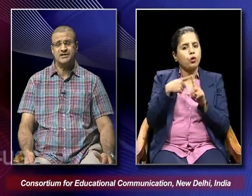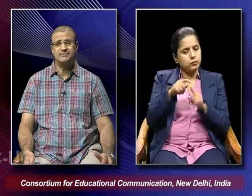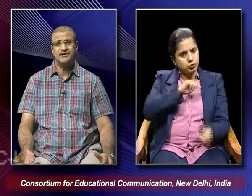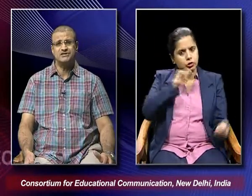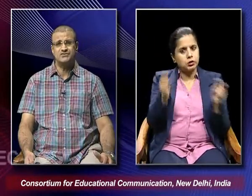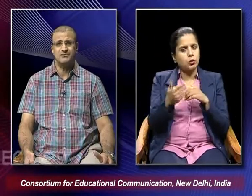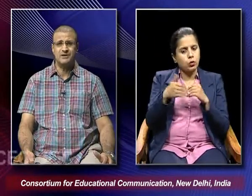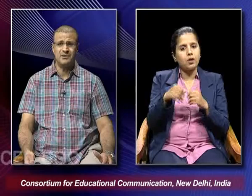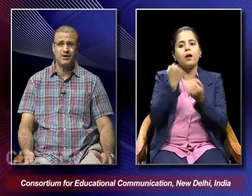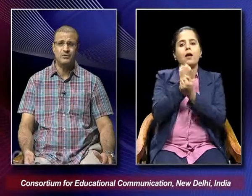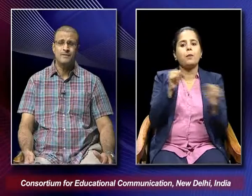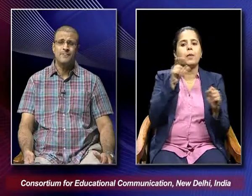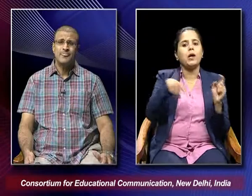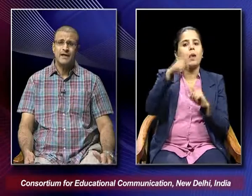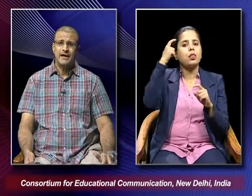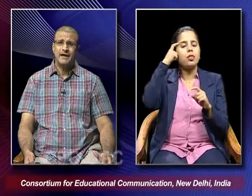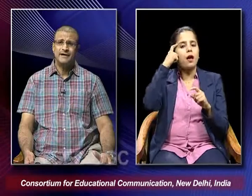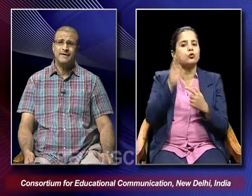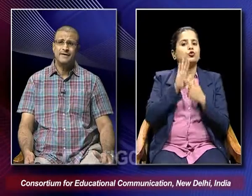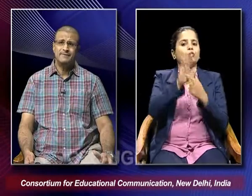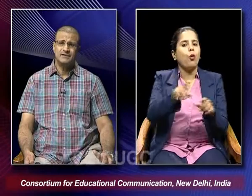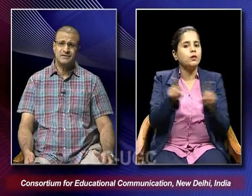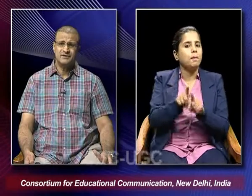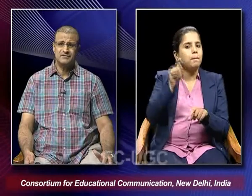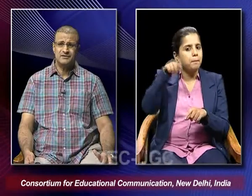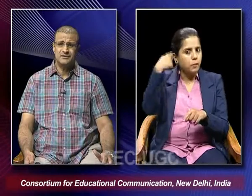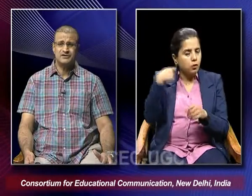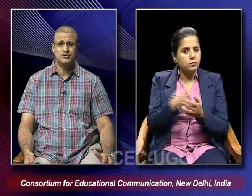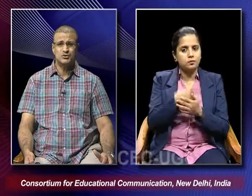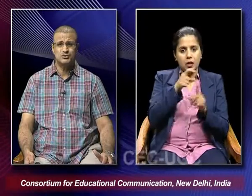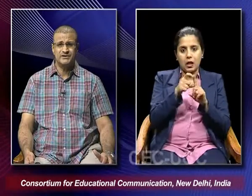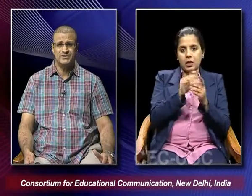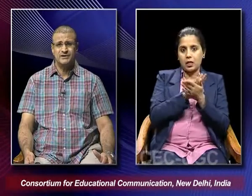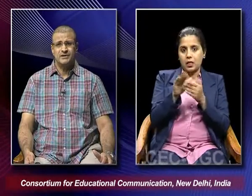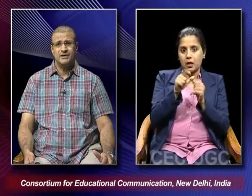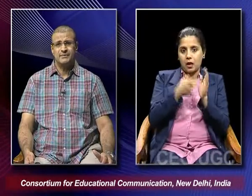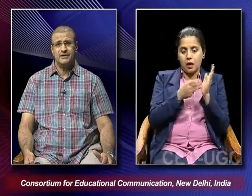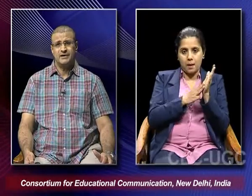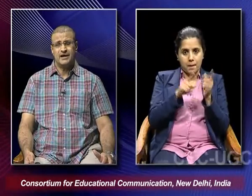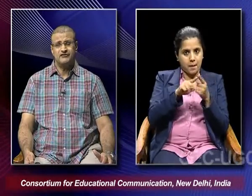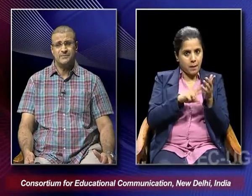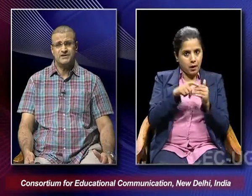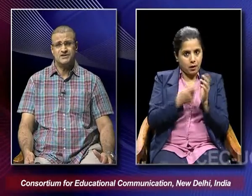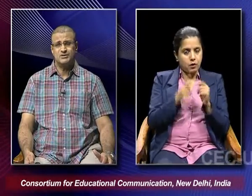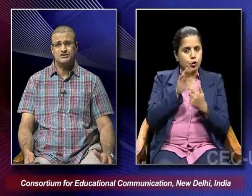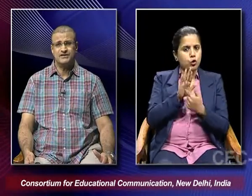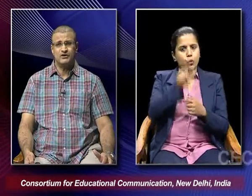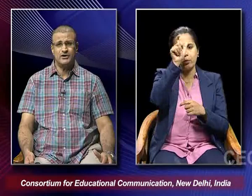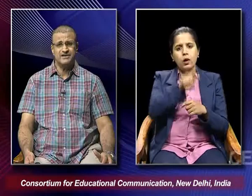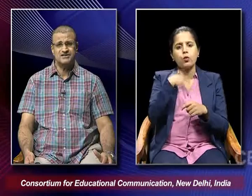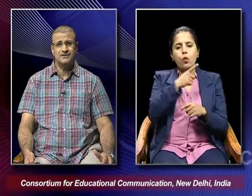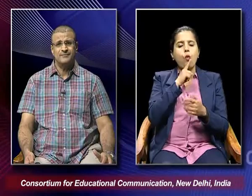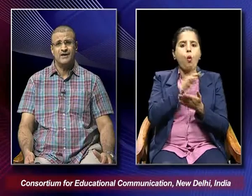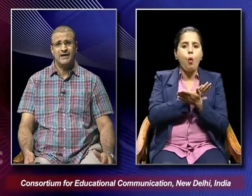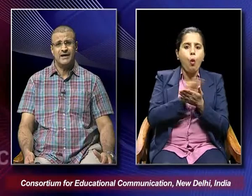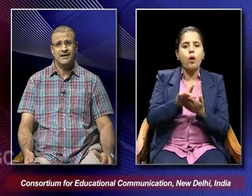the independence will bring about. And Dharmendra is shown to be a kind of a person who is very